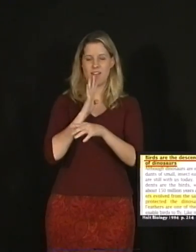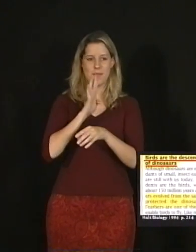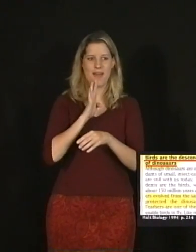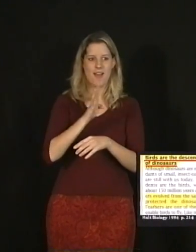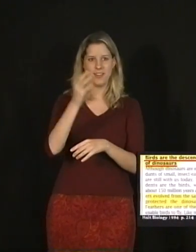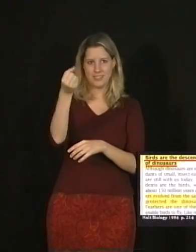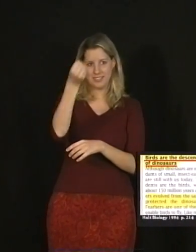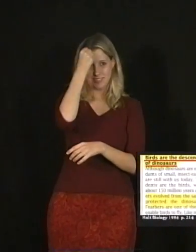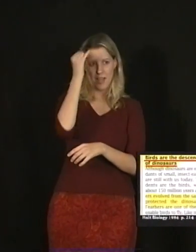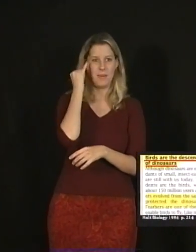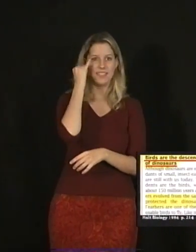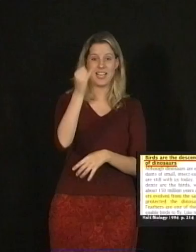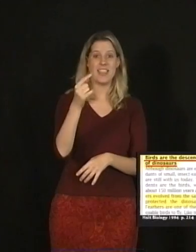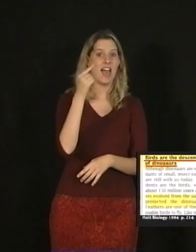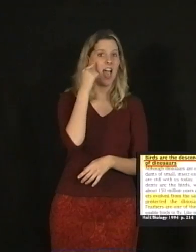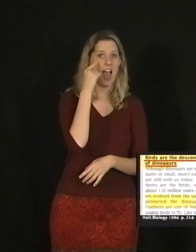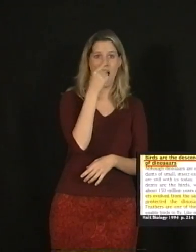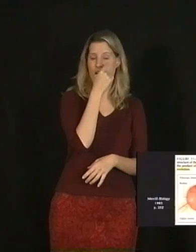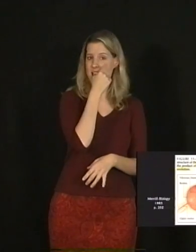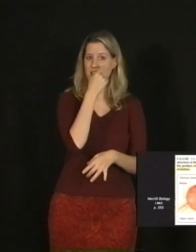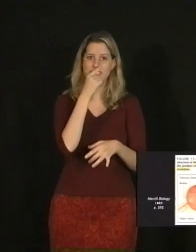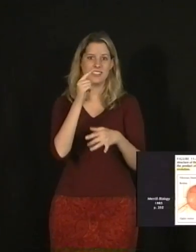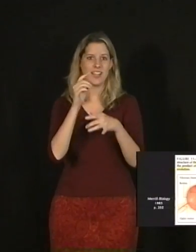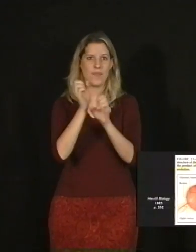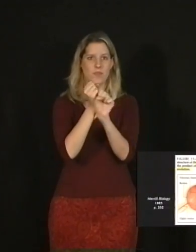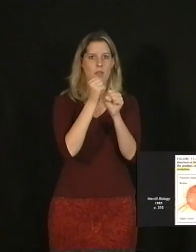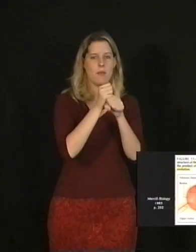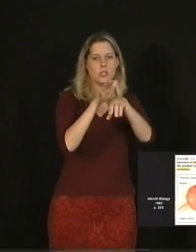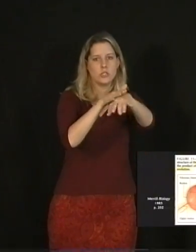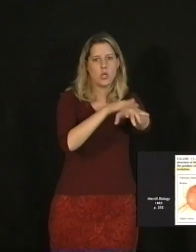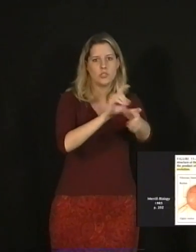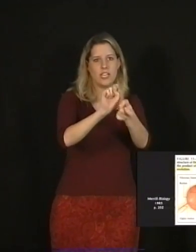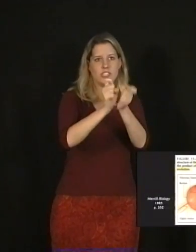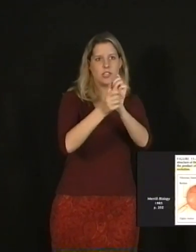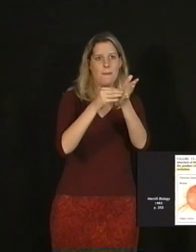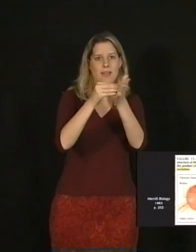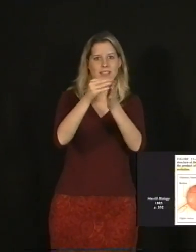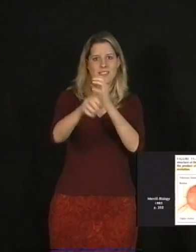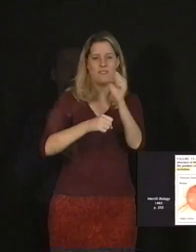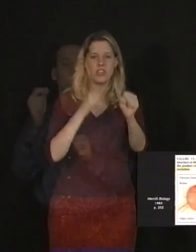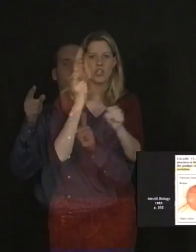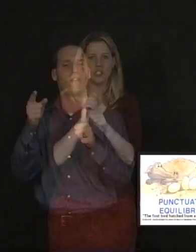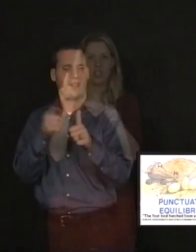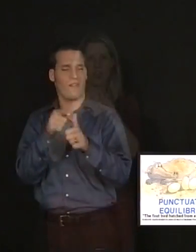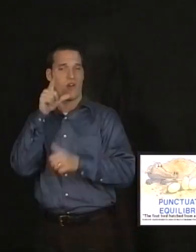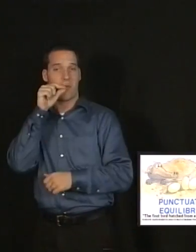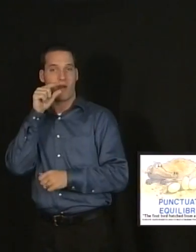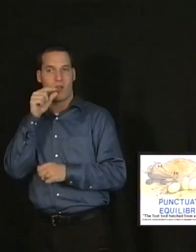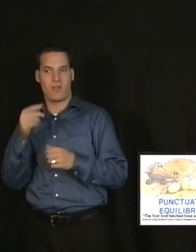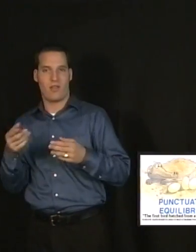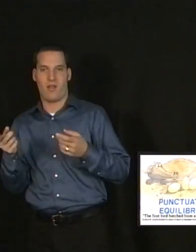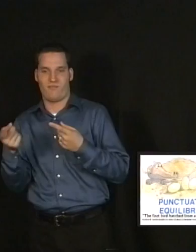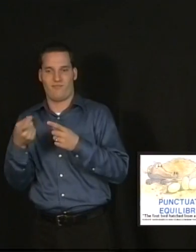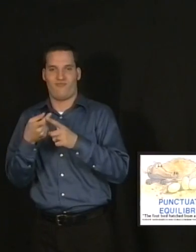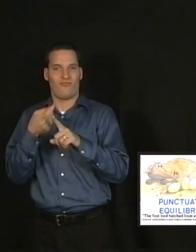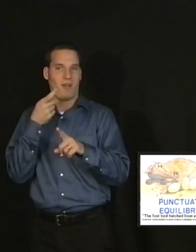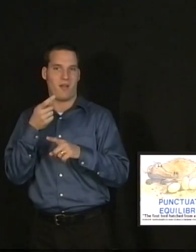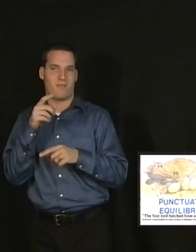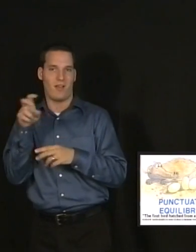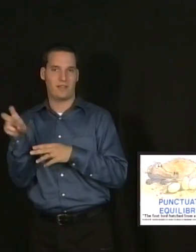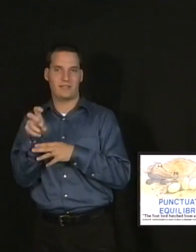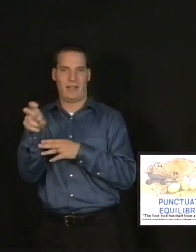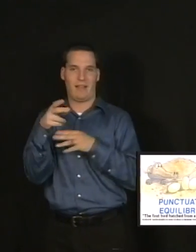dumb idea. The eye did not arise by slow changes over billions of years. The first bird did not hatch from a reptile